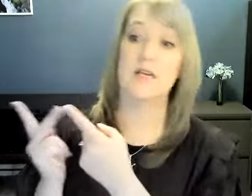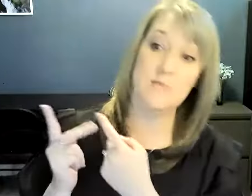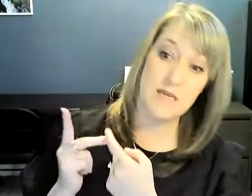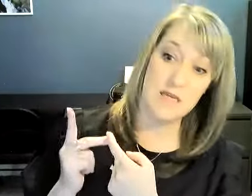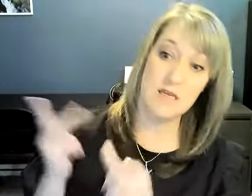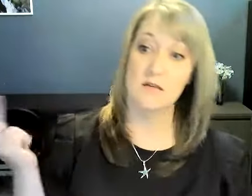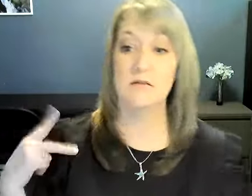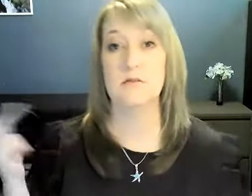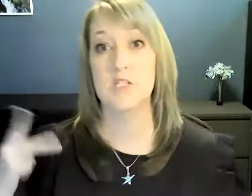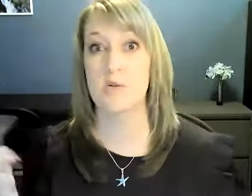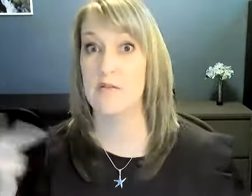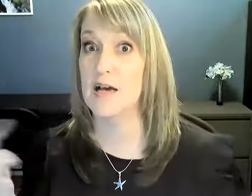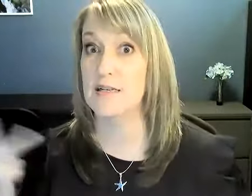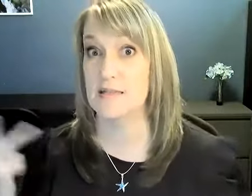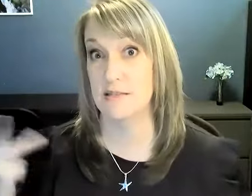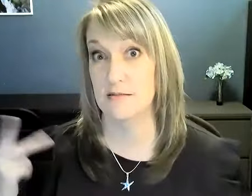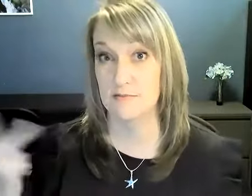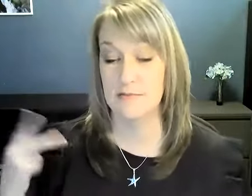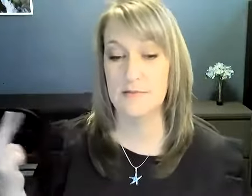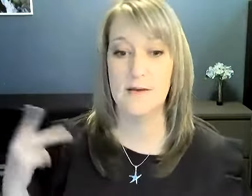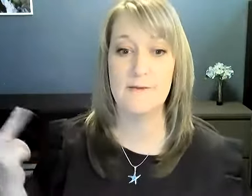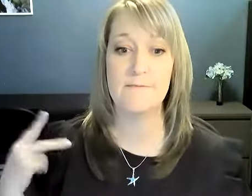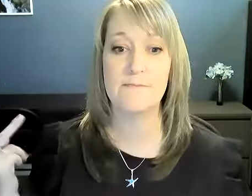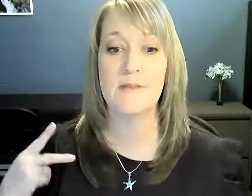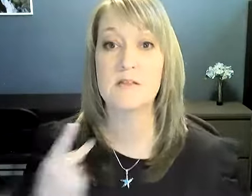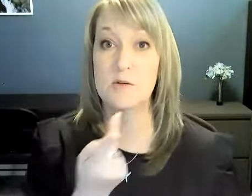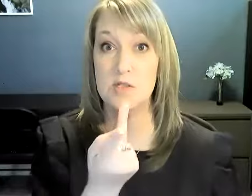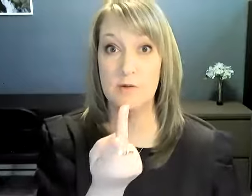and me, two of us. Okay, so two of us,